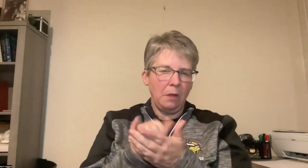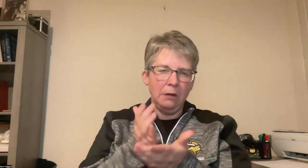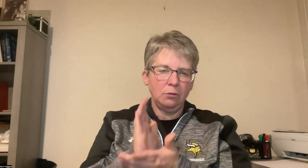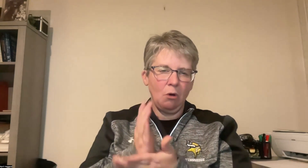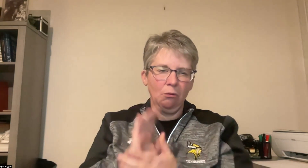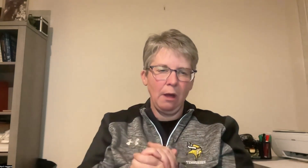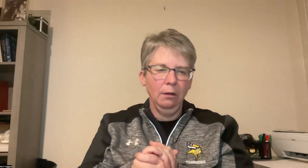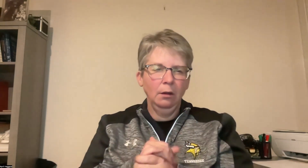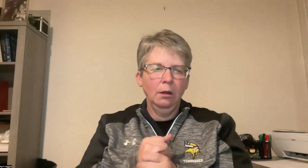work on this. If you can't.